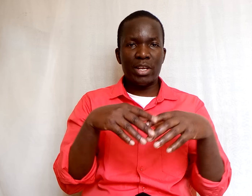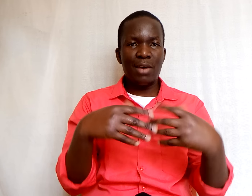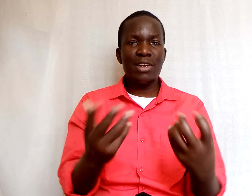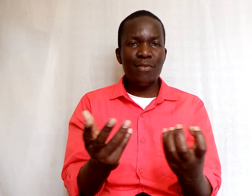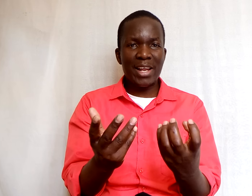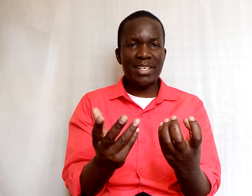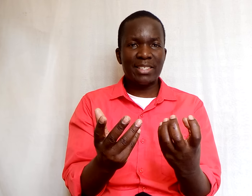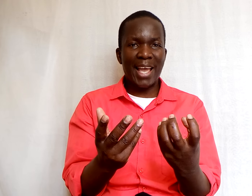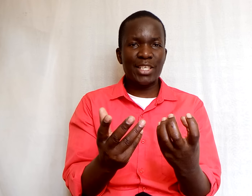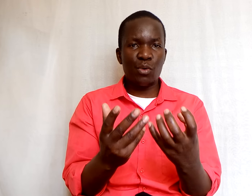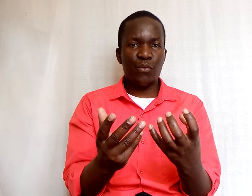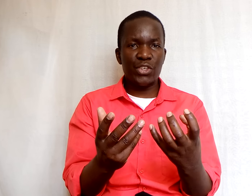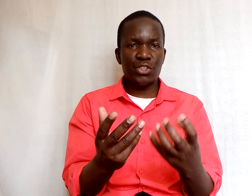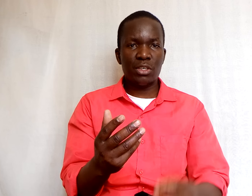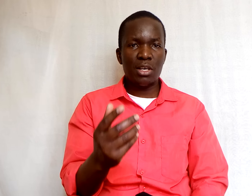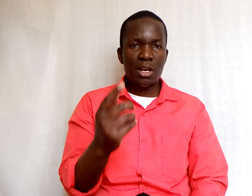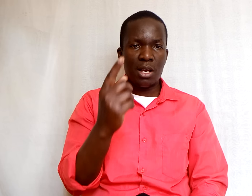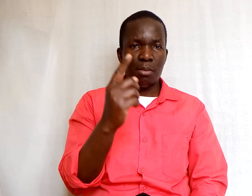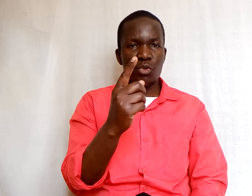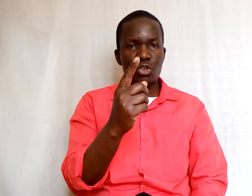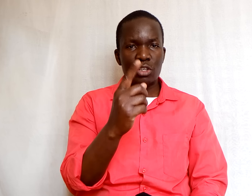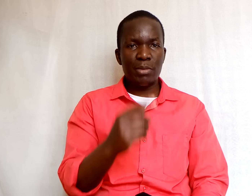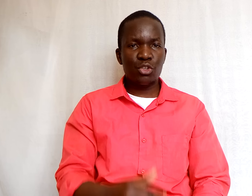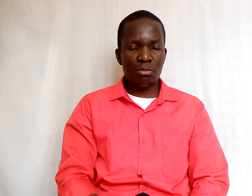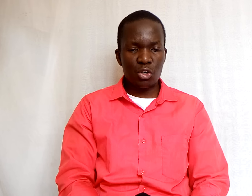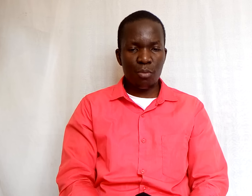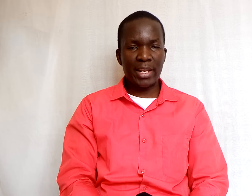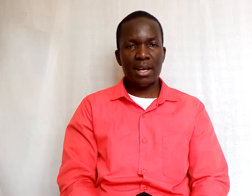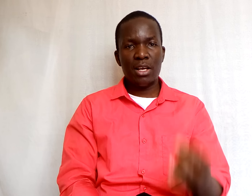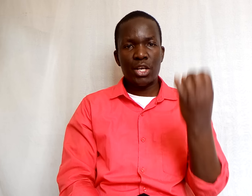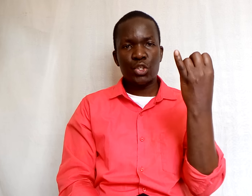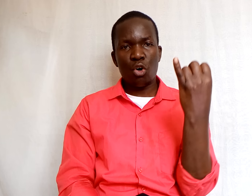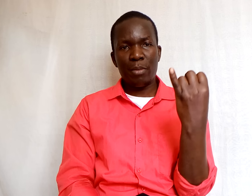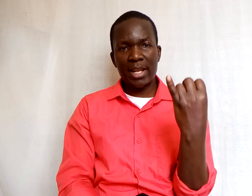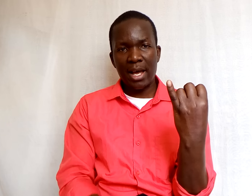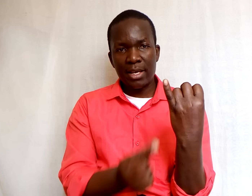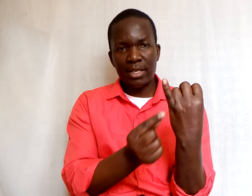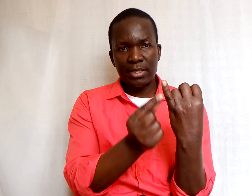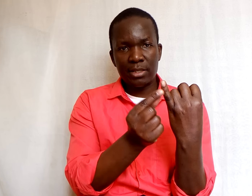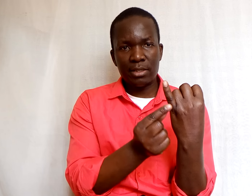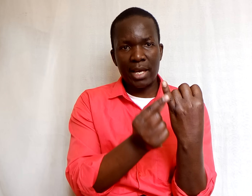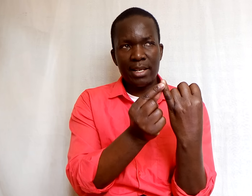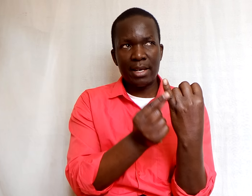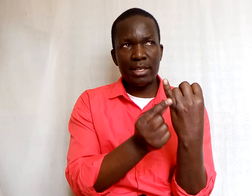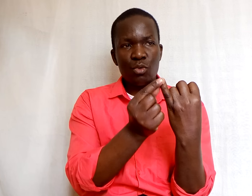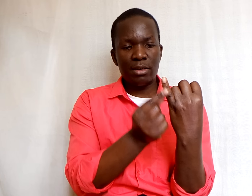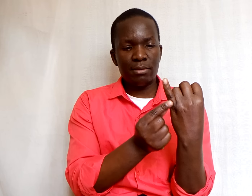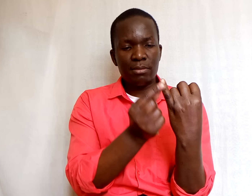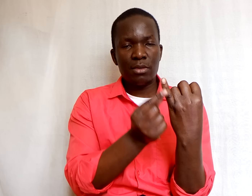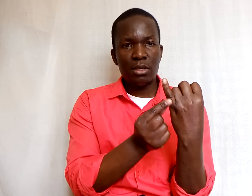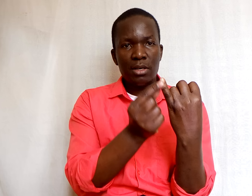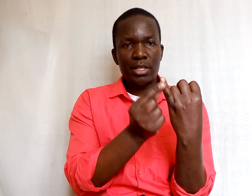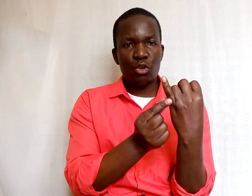gave different signs of fish, but we did not mention about omena. So omena is signed like this one. This